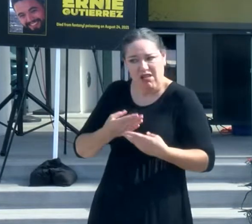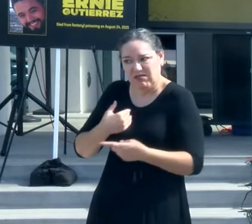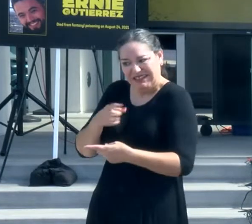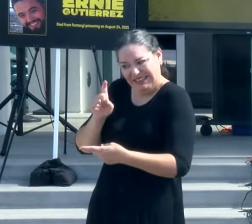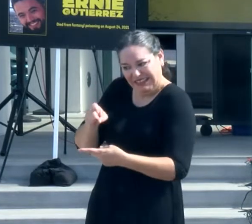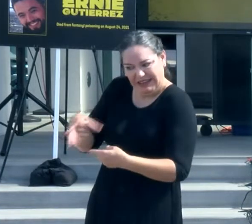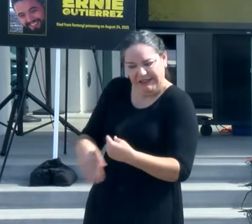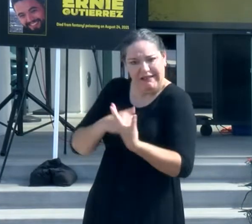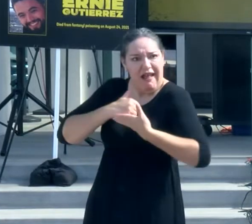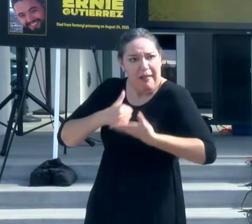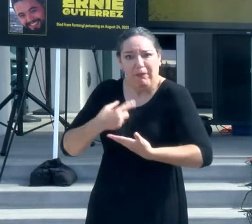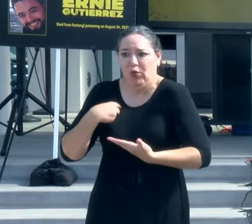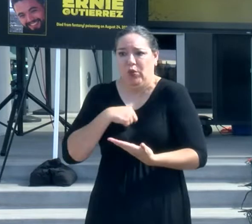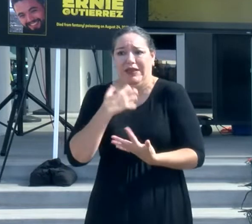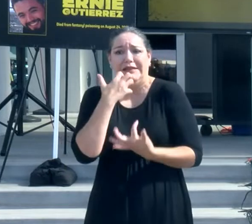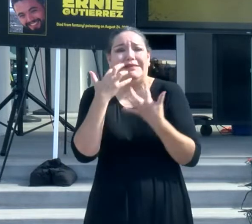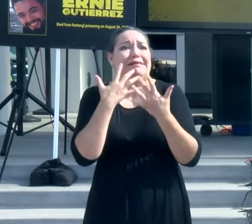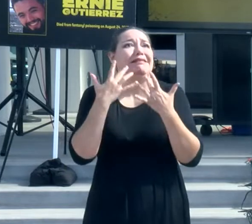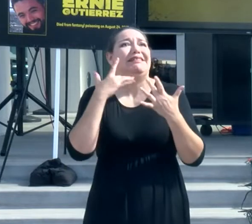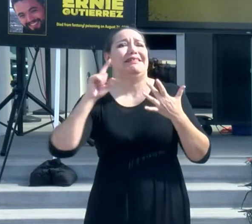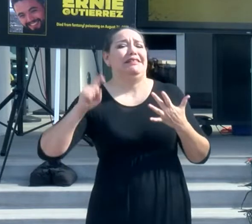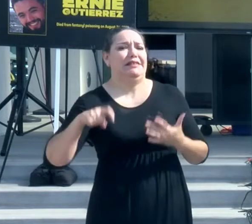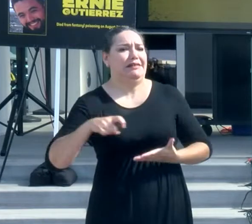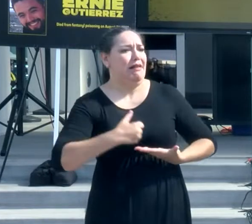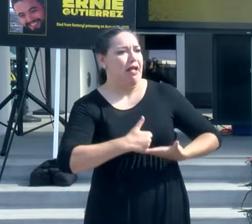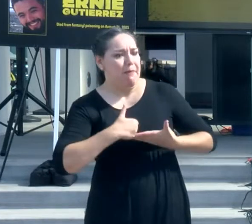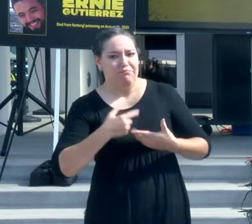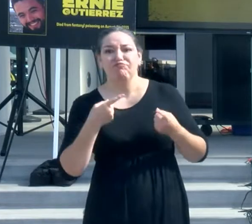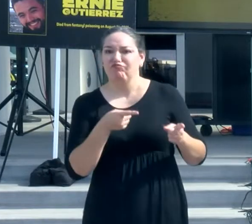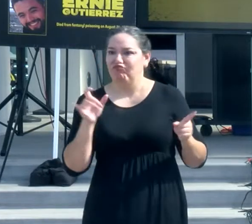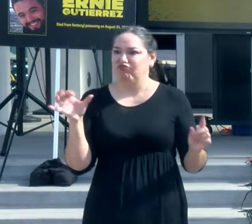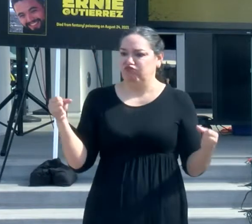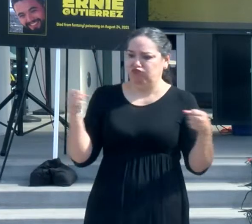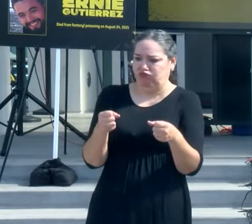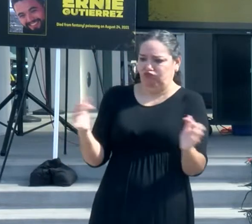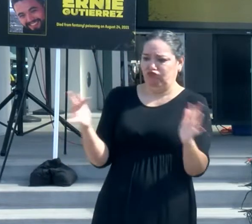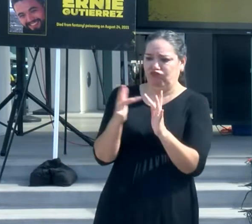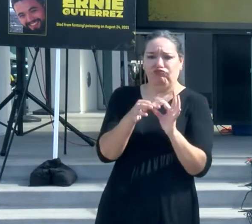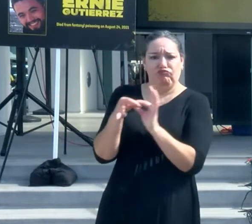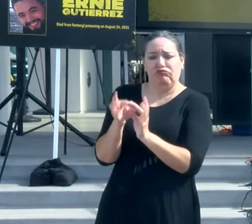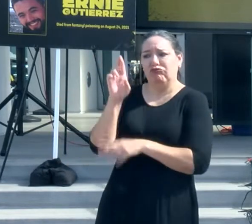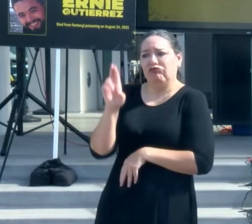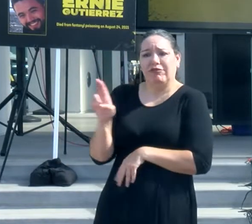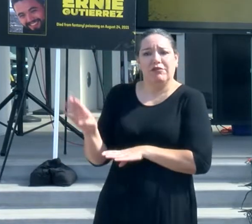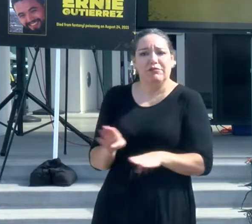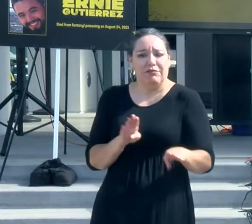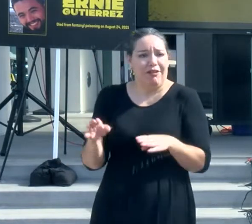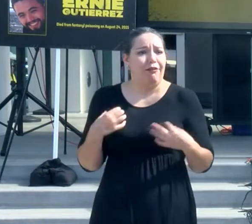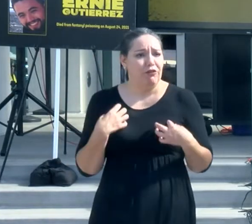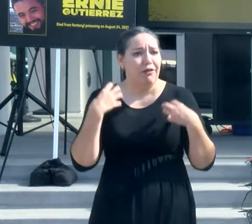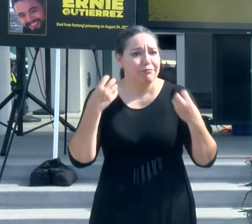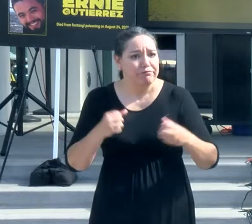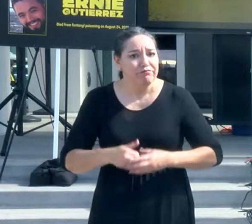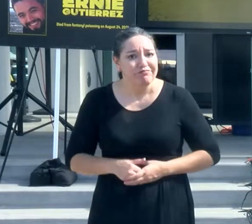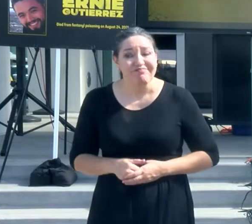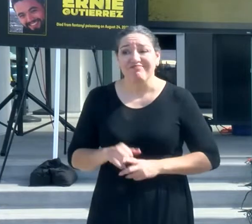extra help we so desperately needed. They put us in contact with Riverside Behavioral Health. This is when Ernie and